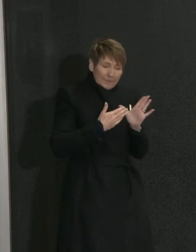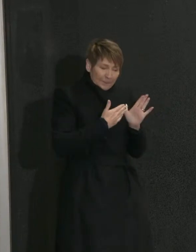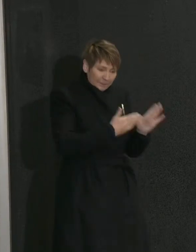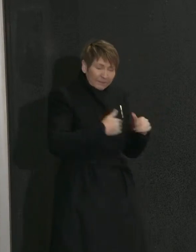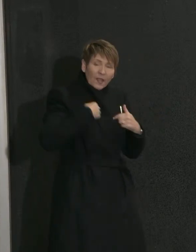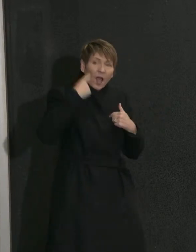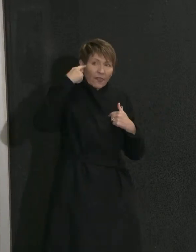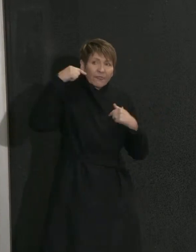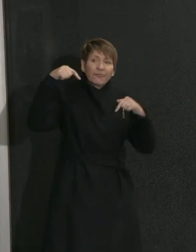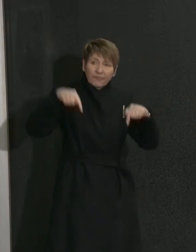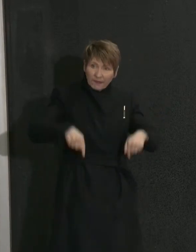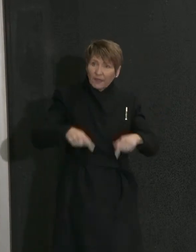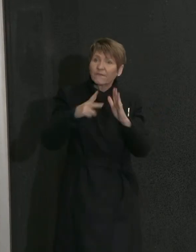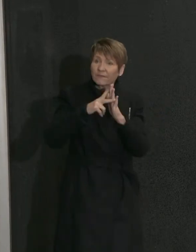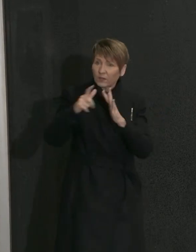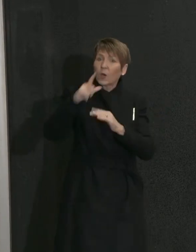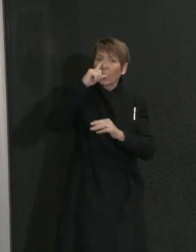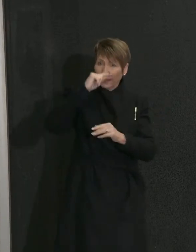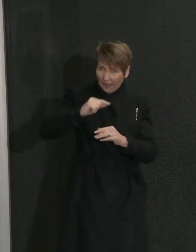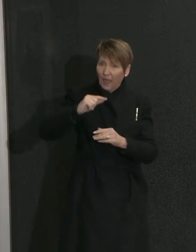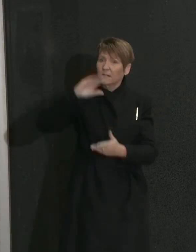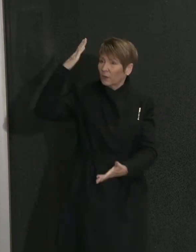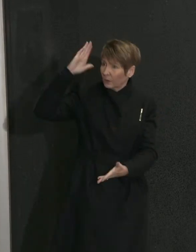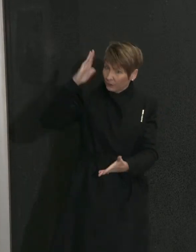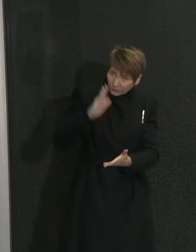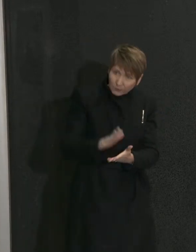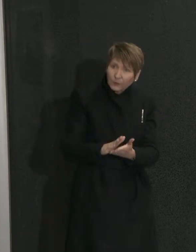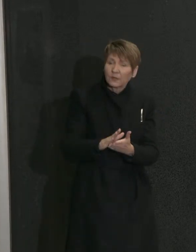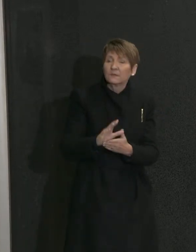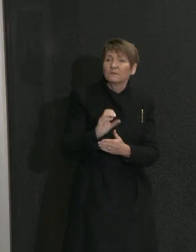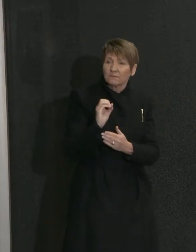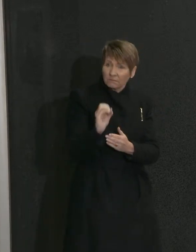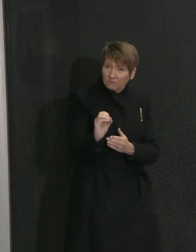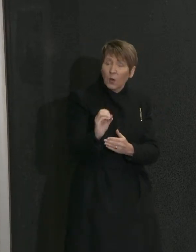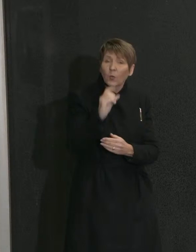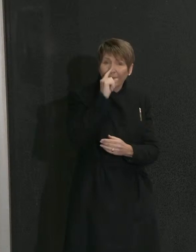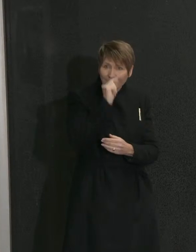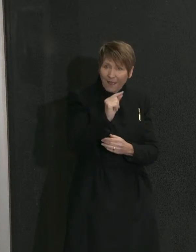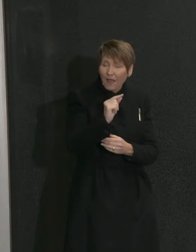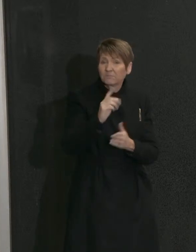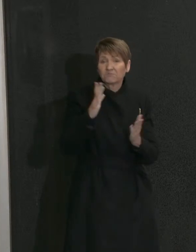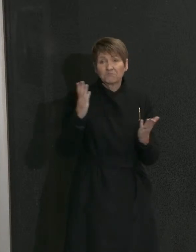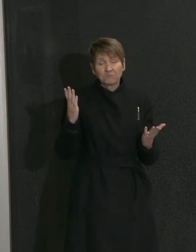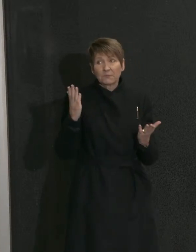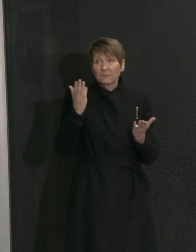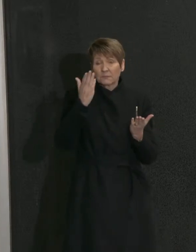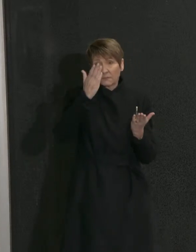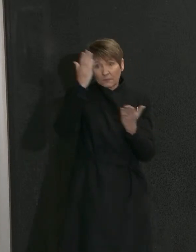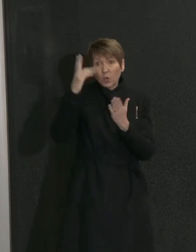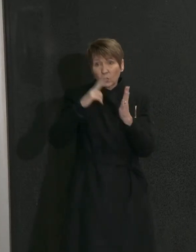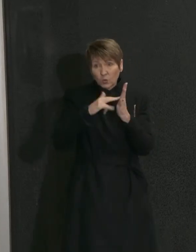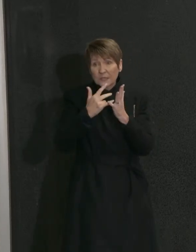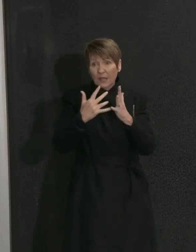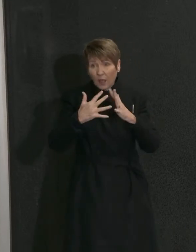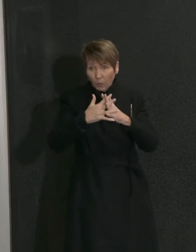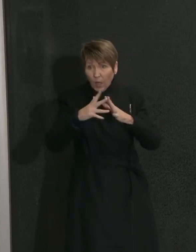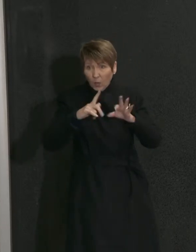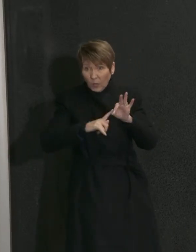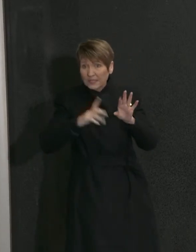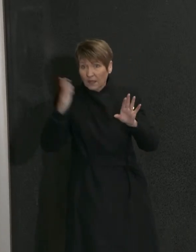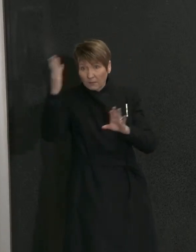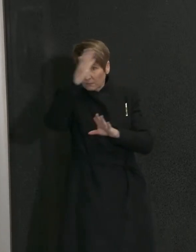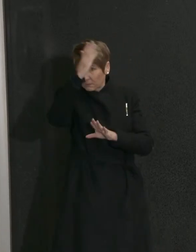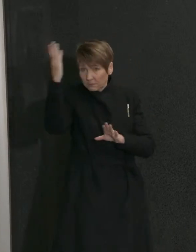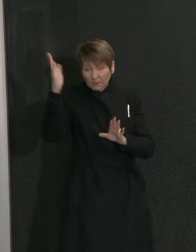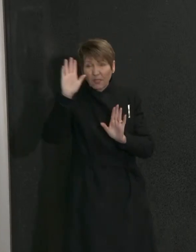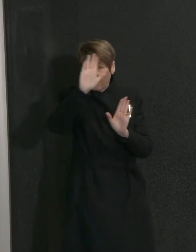jurisdictions and chief health officers in those jurisdictions to answer that question. I would just say, and again, I can't go into word for